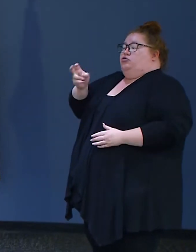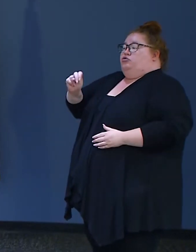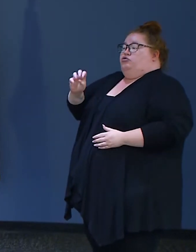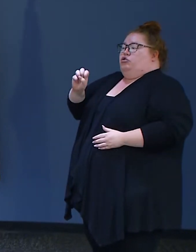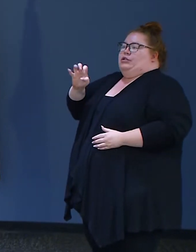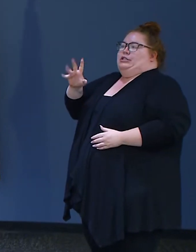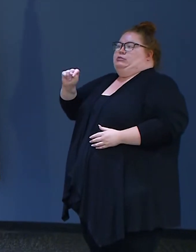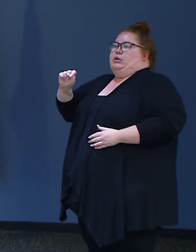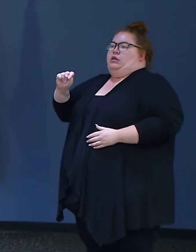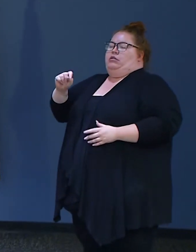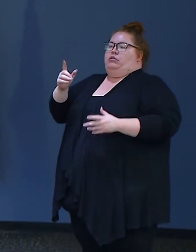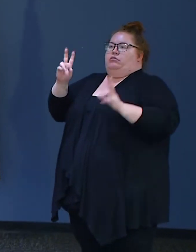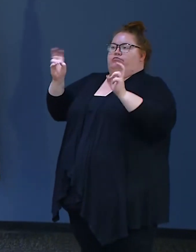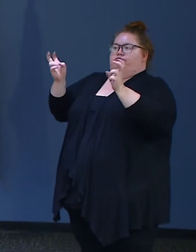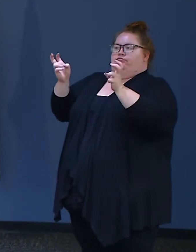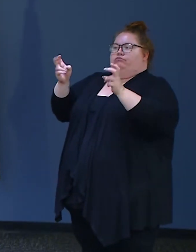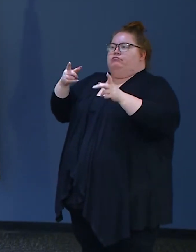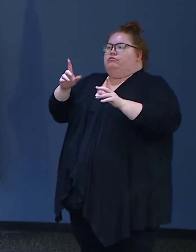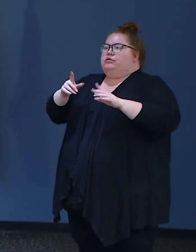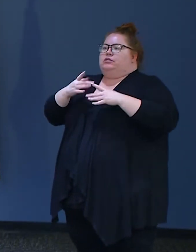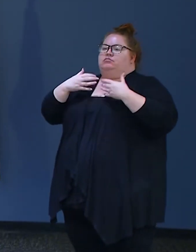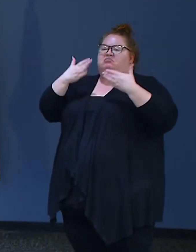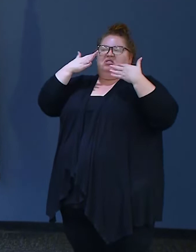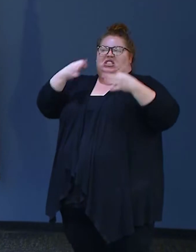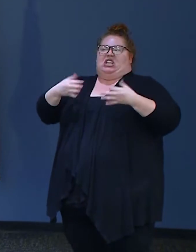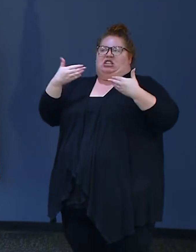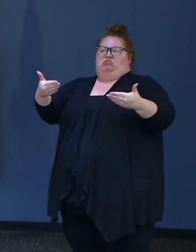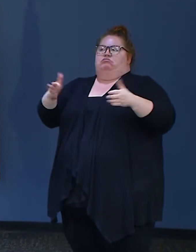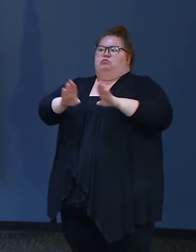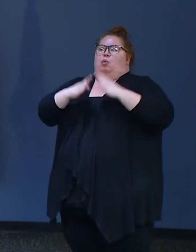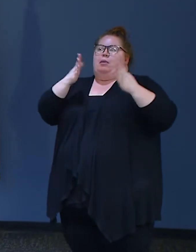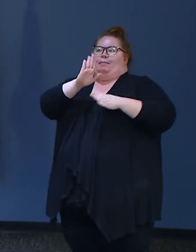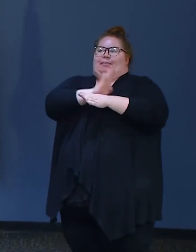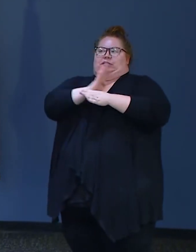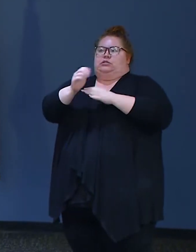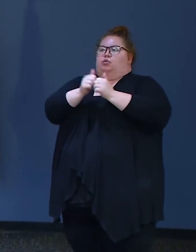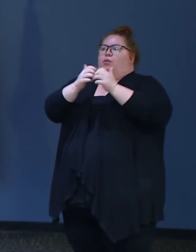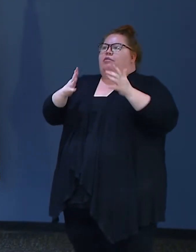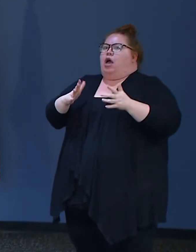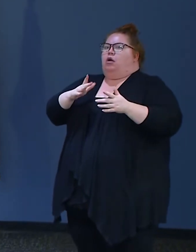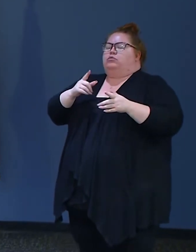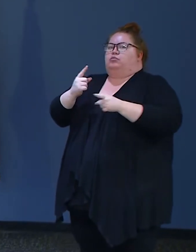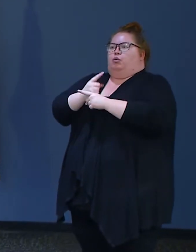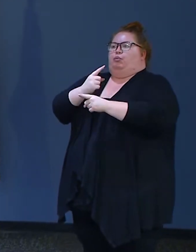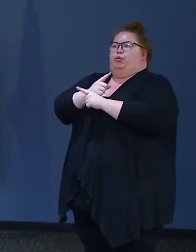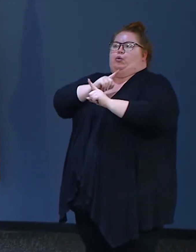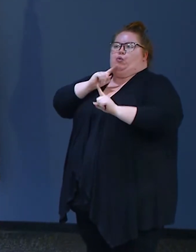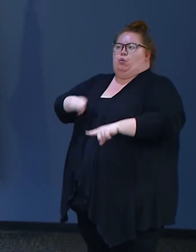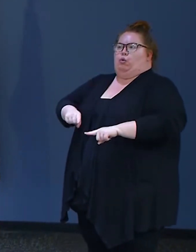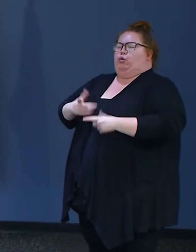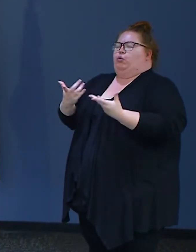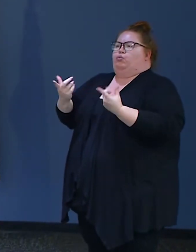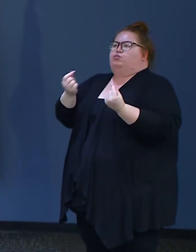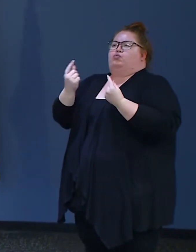with the drug remdesivir? Does the county have a position on it? And do you have any idea when it'd be available here in Kern